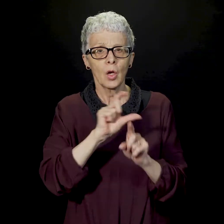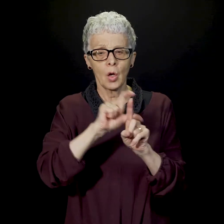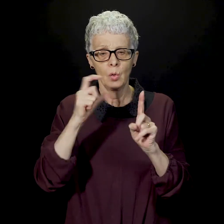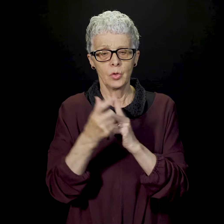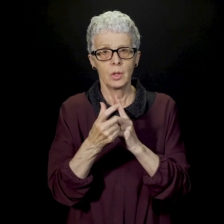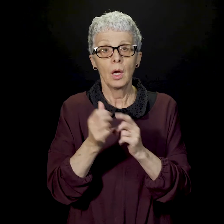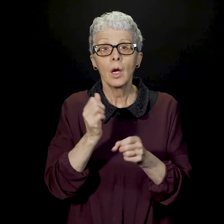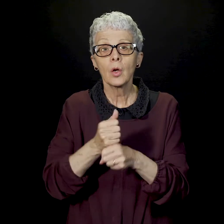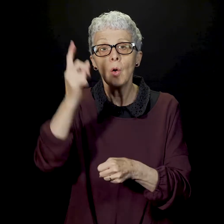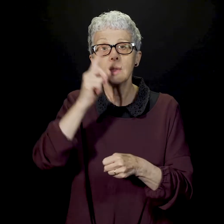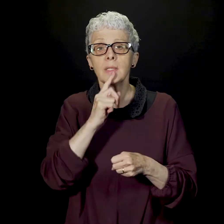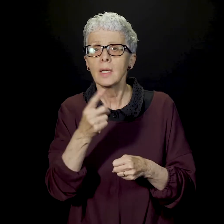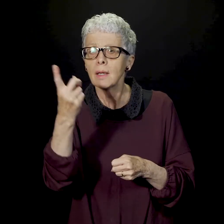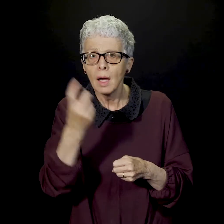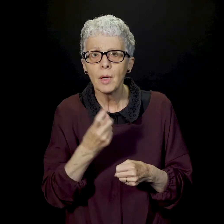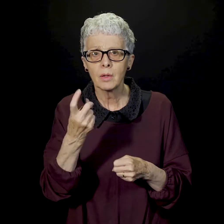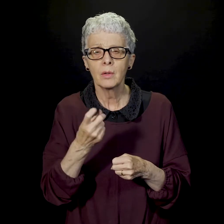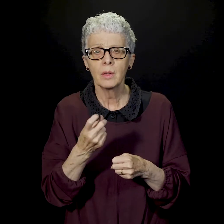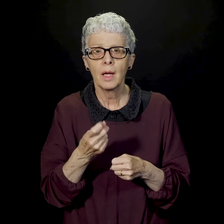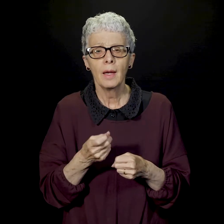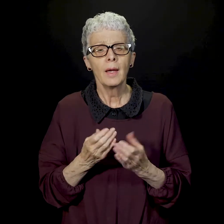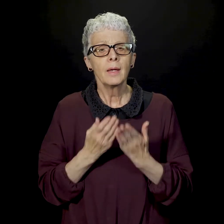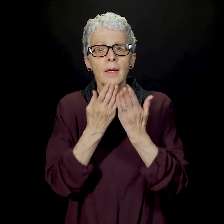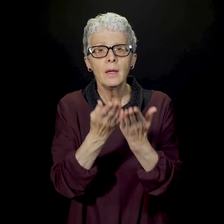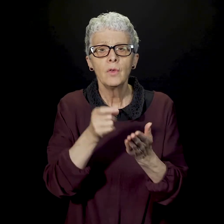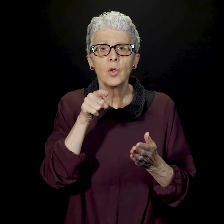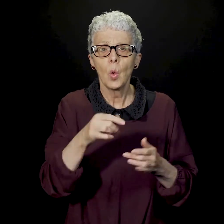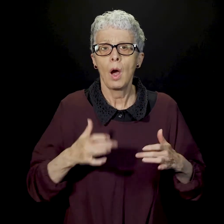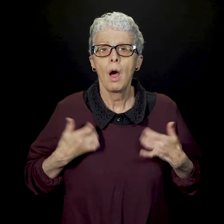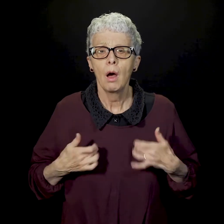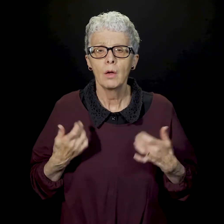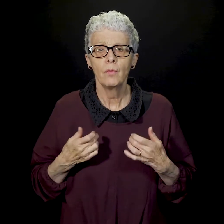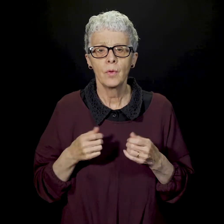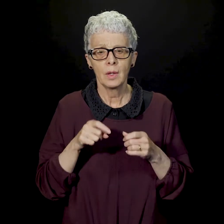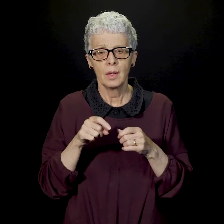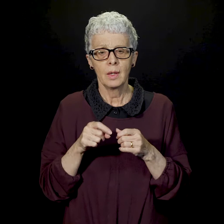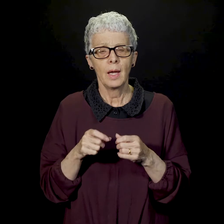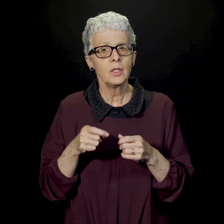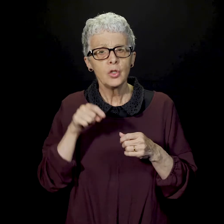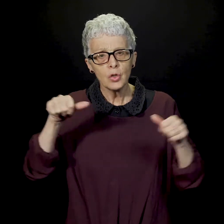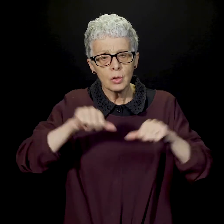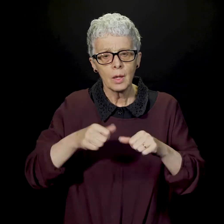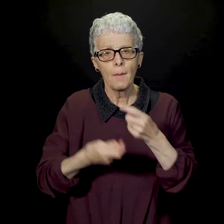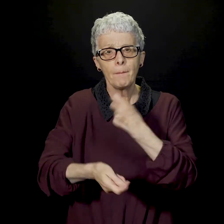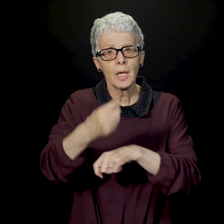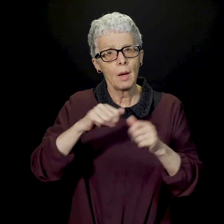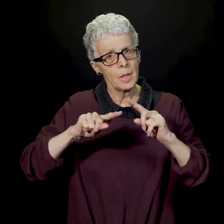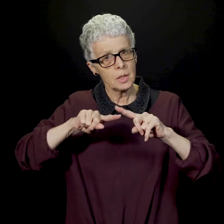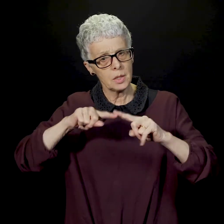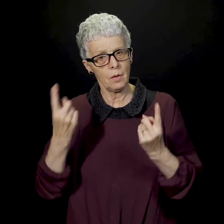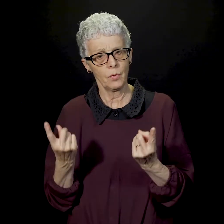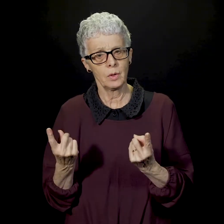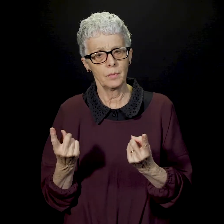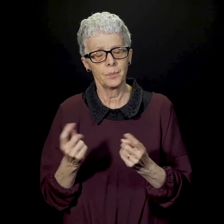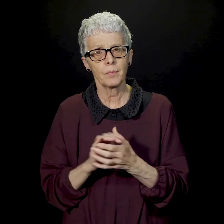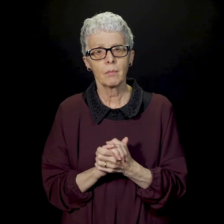beckons us to express our sexuality in a way that is completely different. completely different, but even at the same time, there's some